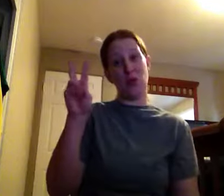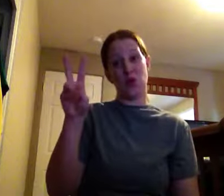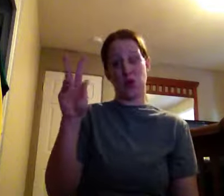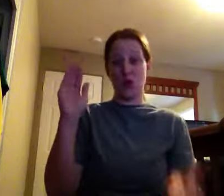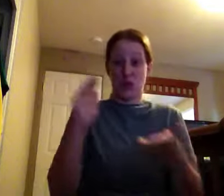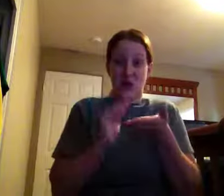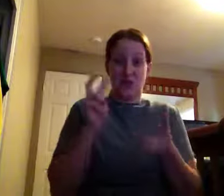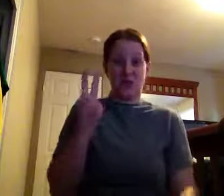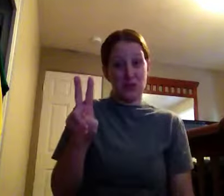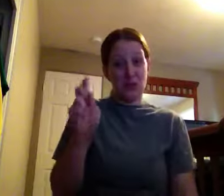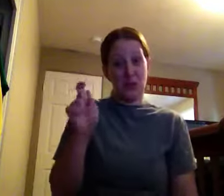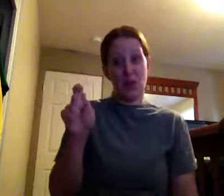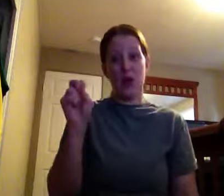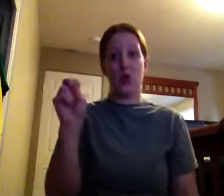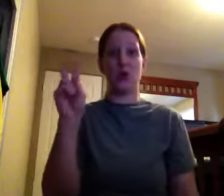2.02 into all these.